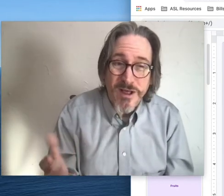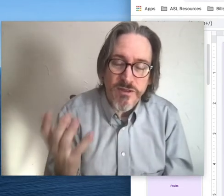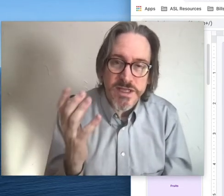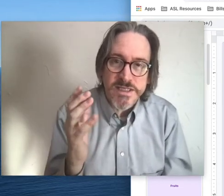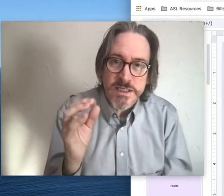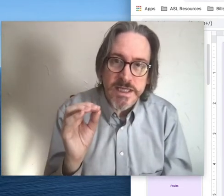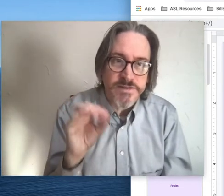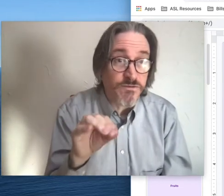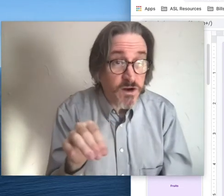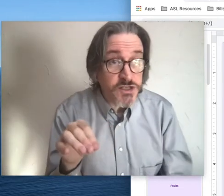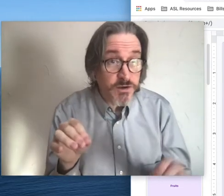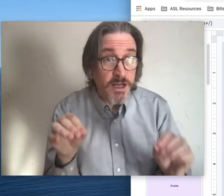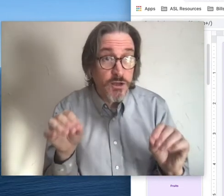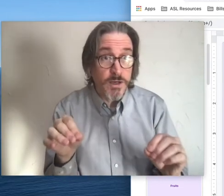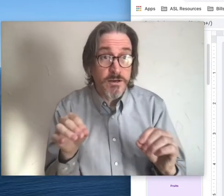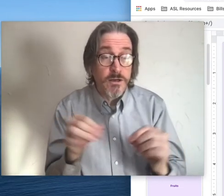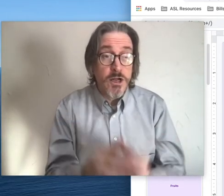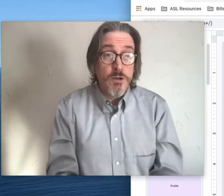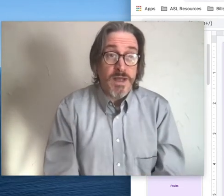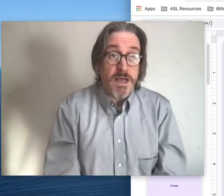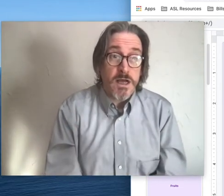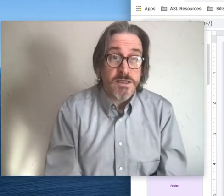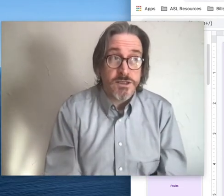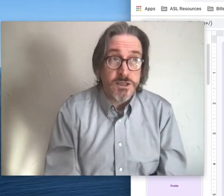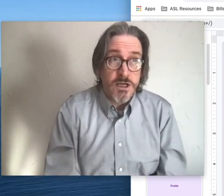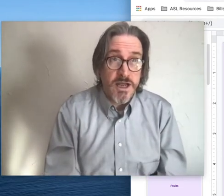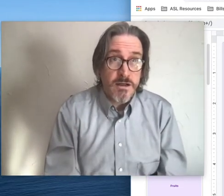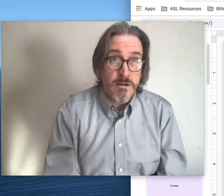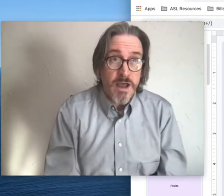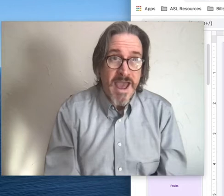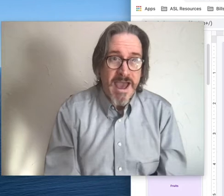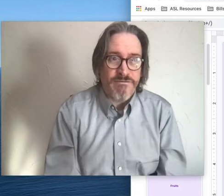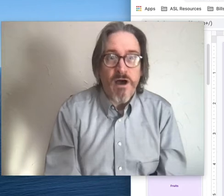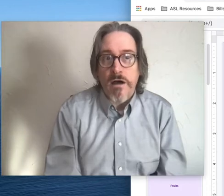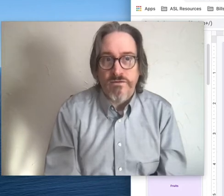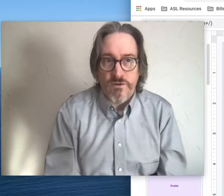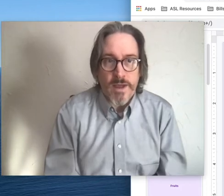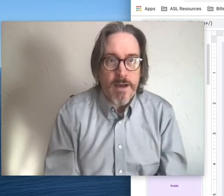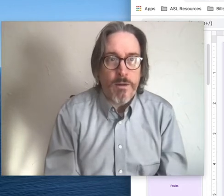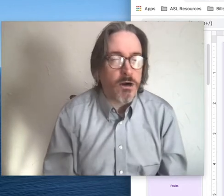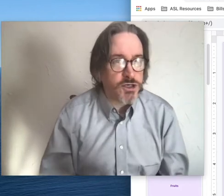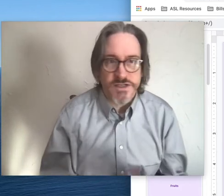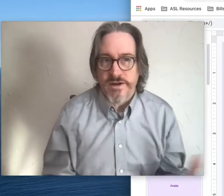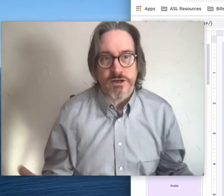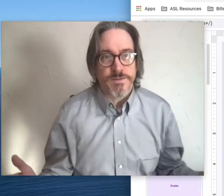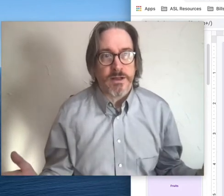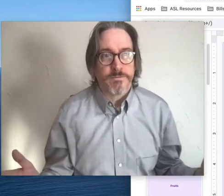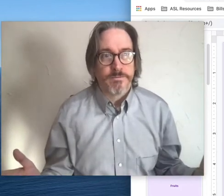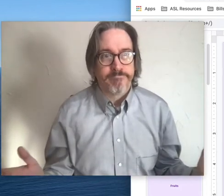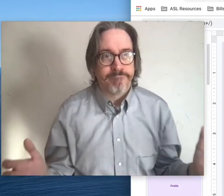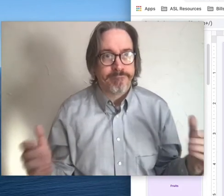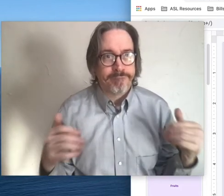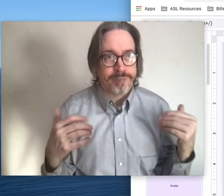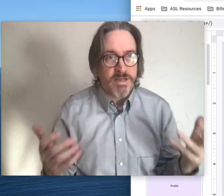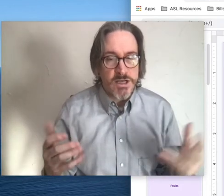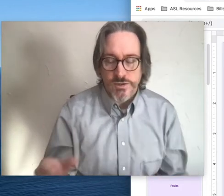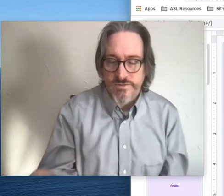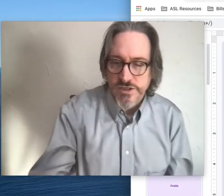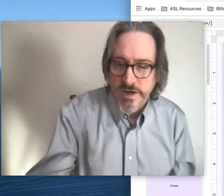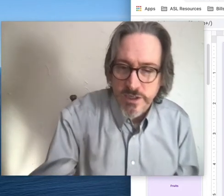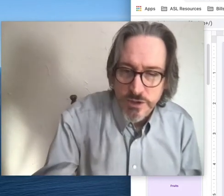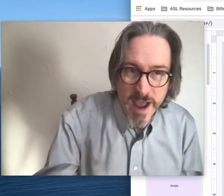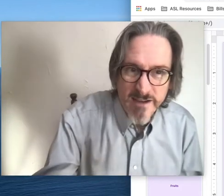fingerspell. This is a frustrating unit because half of the vocab are just fingerspelled.